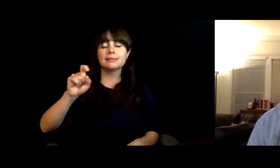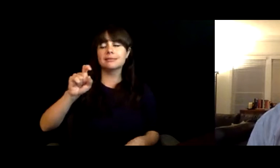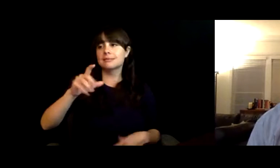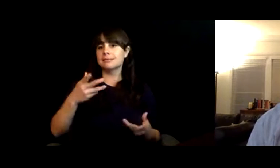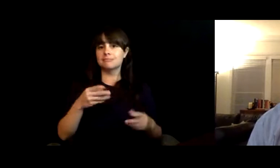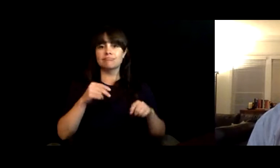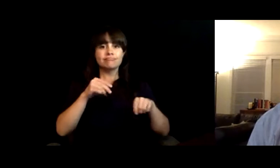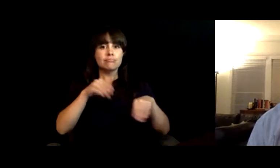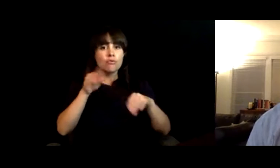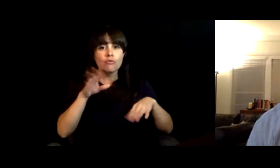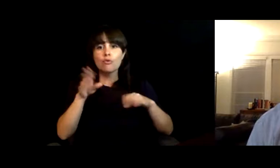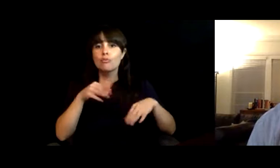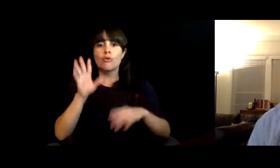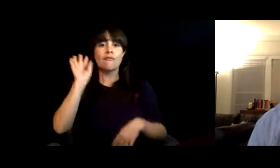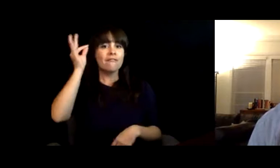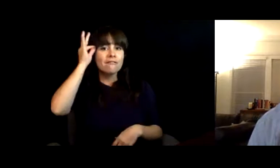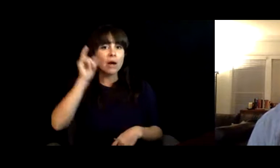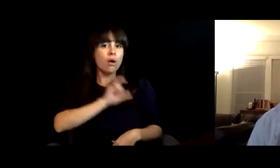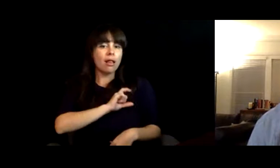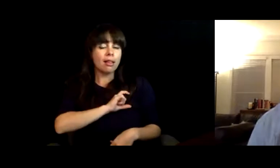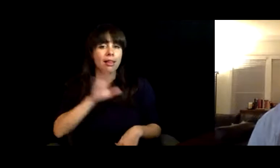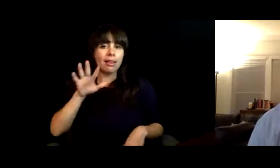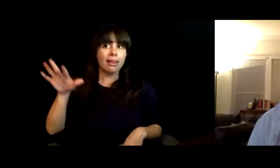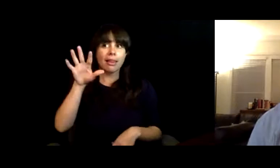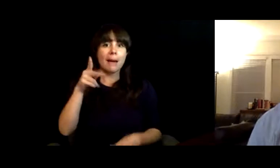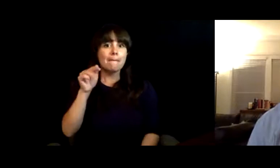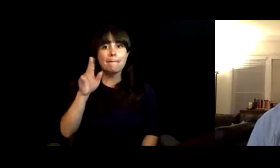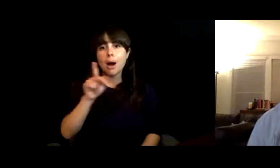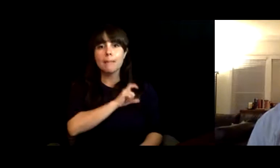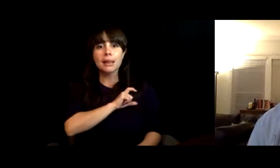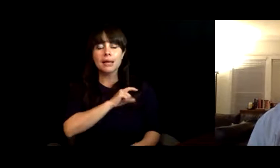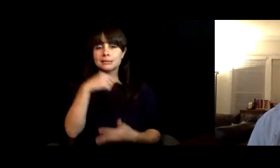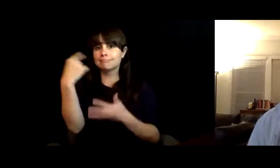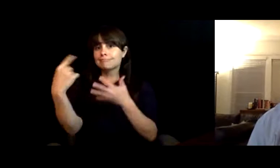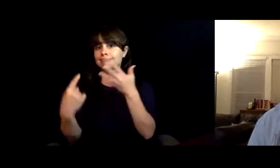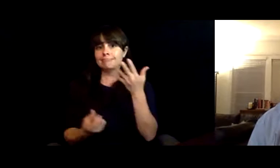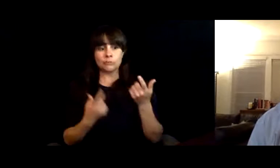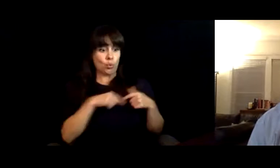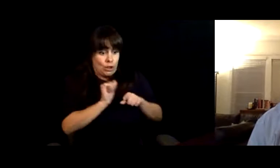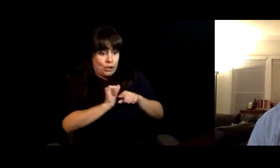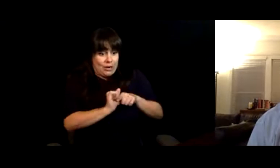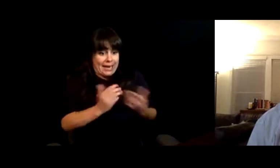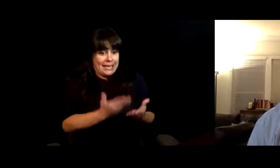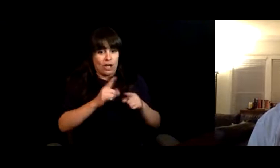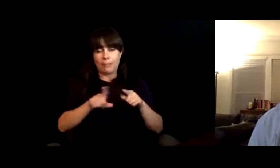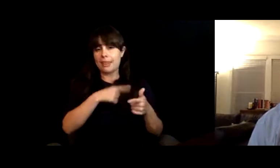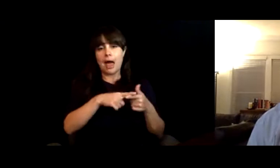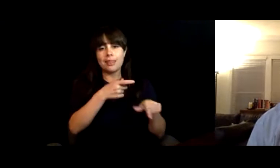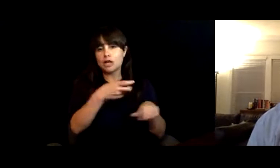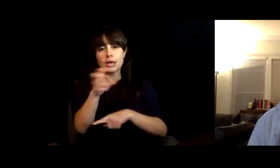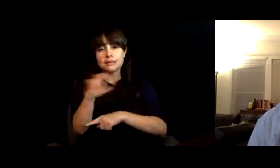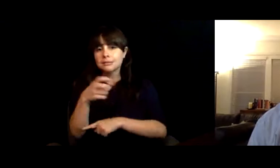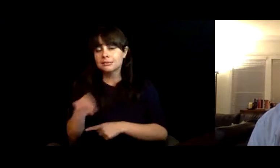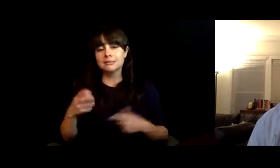them frequently to federal law enforcement agencies. The Park Police is a place many go. And so we've become a good